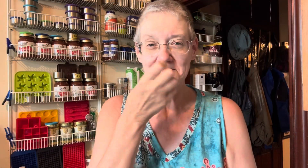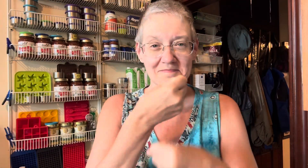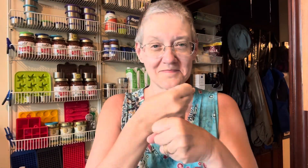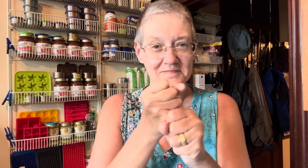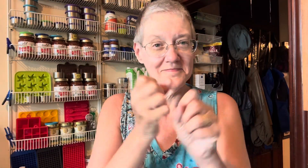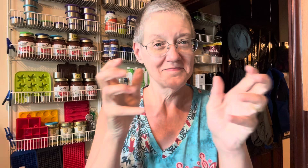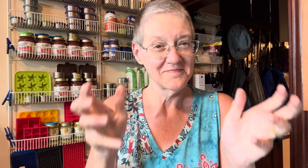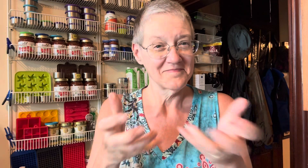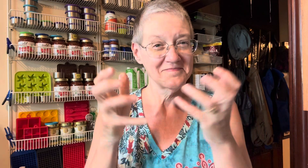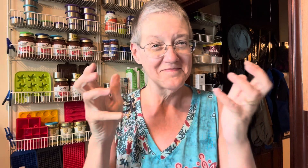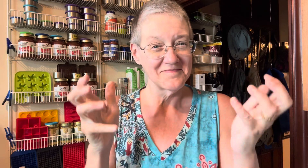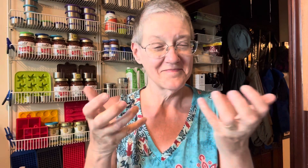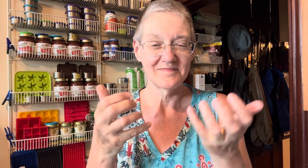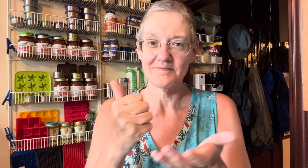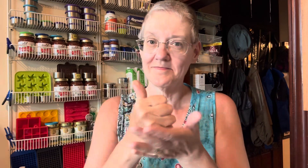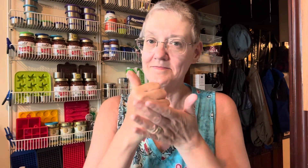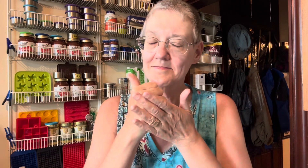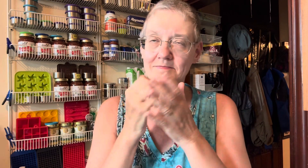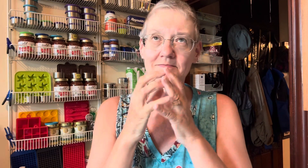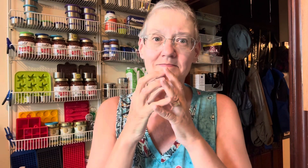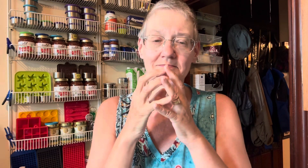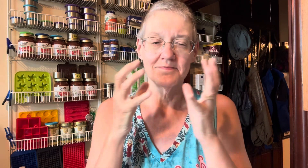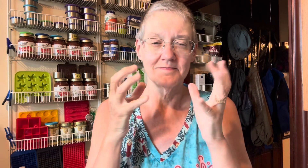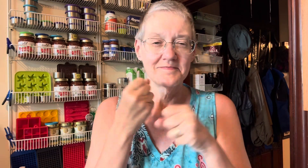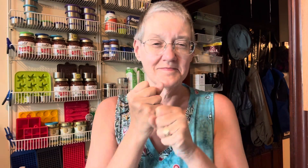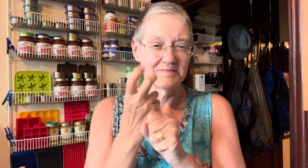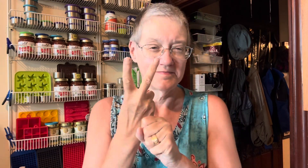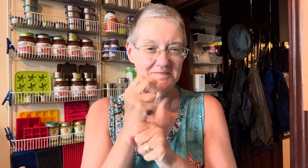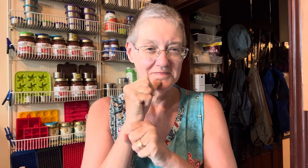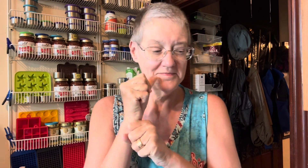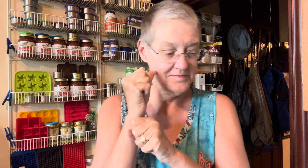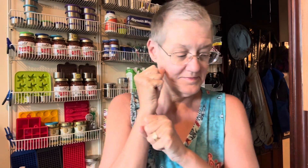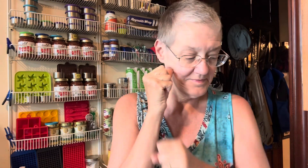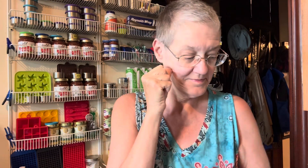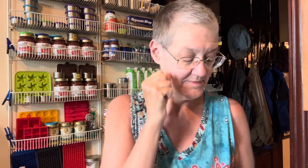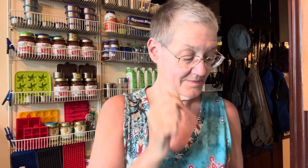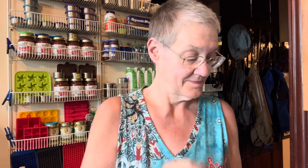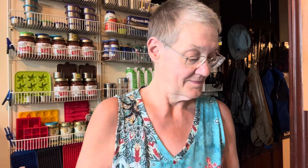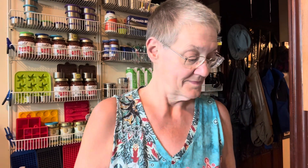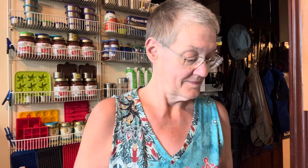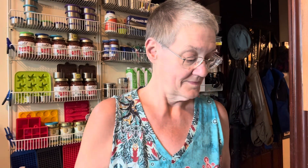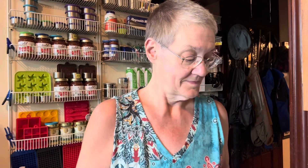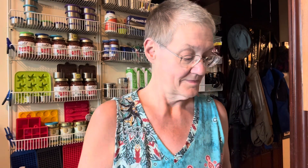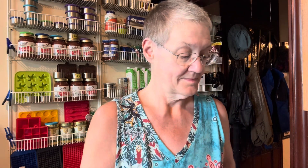Just like yesterday, Dale made salad again, and it helped me so much.